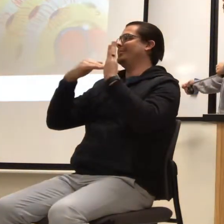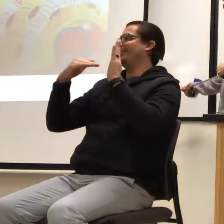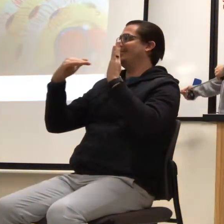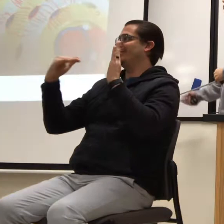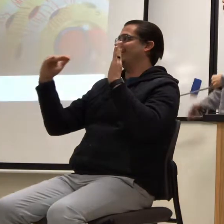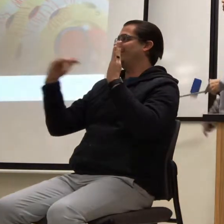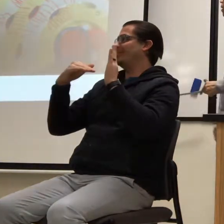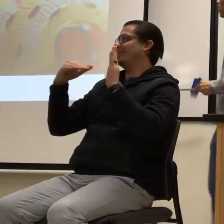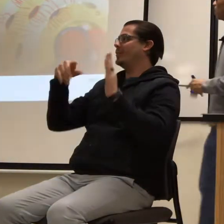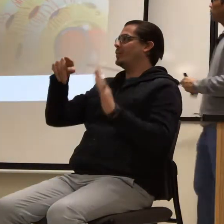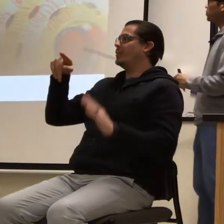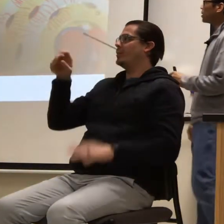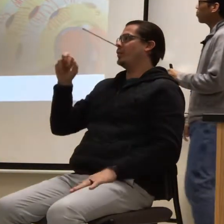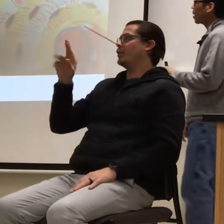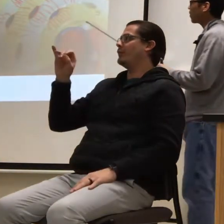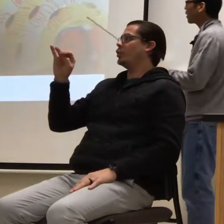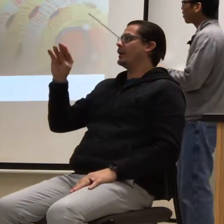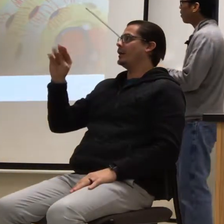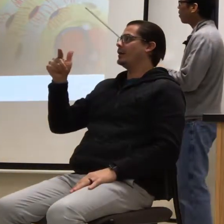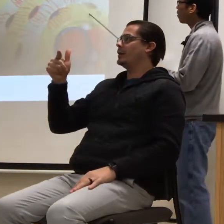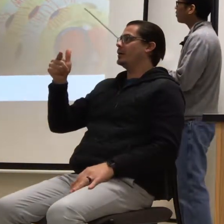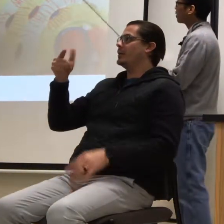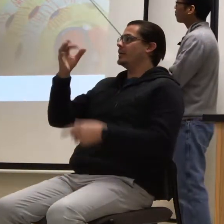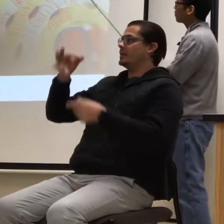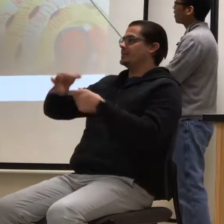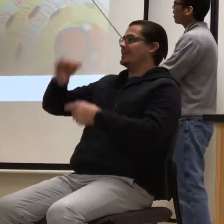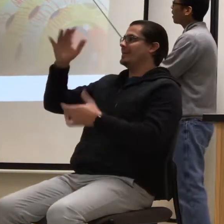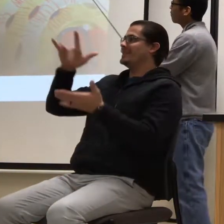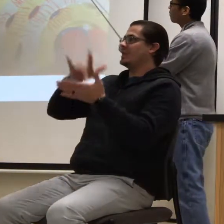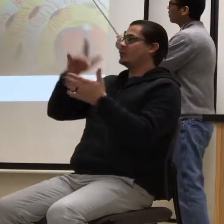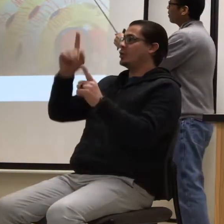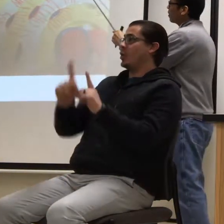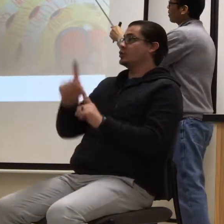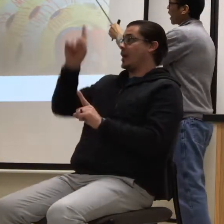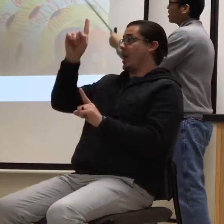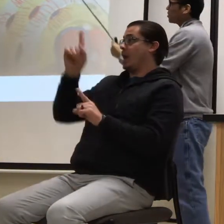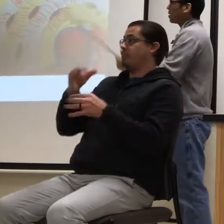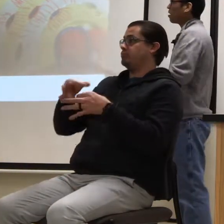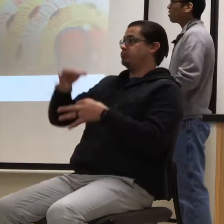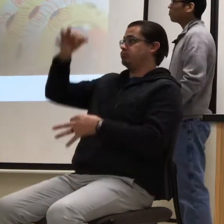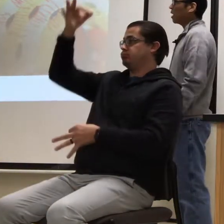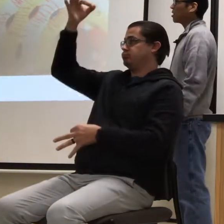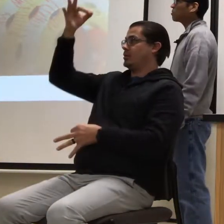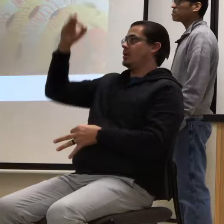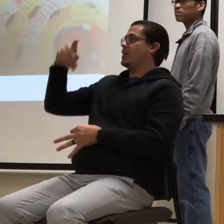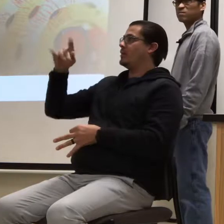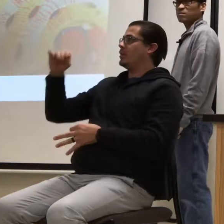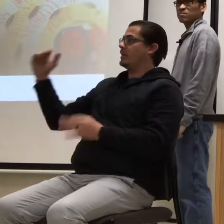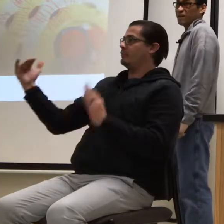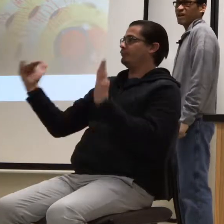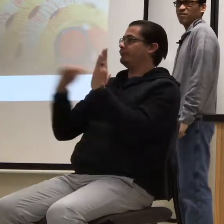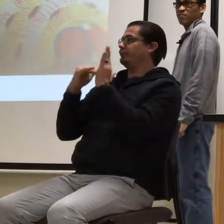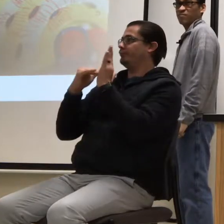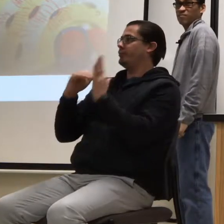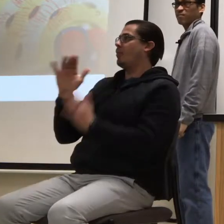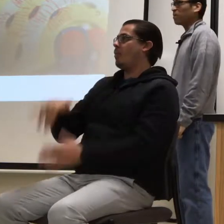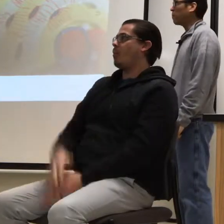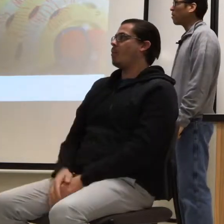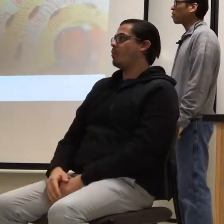you. Do you see why they call number 5? I just been calling them layers,